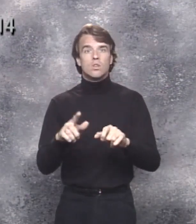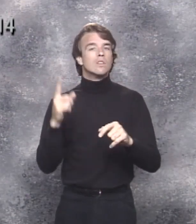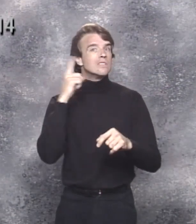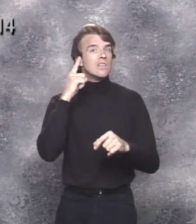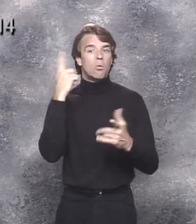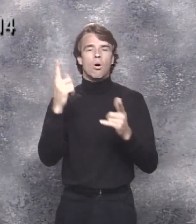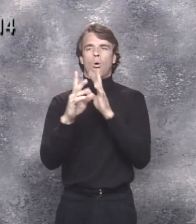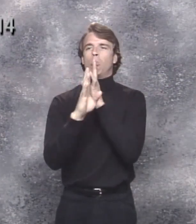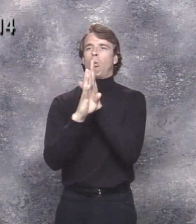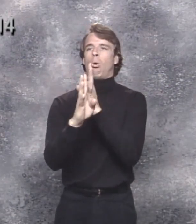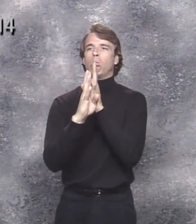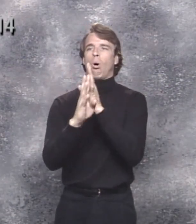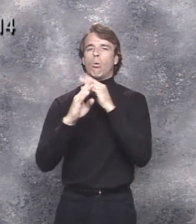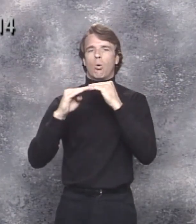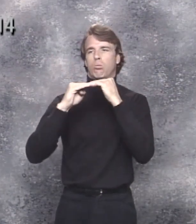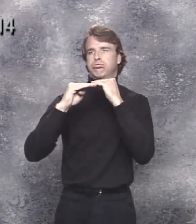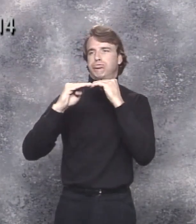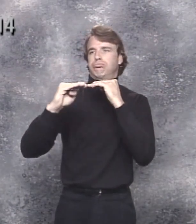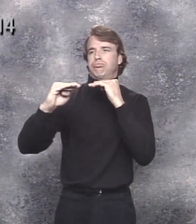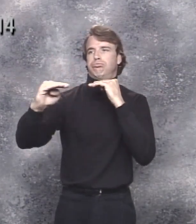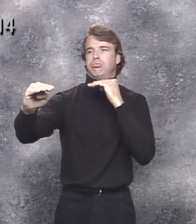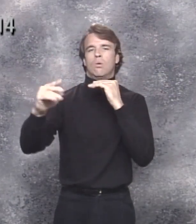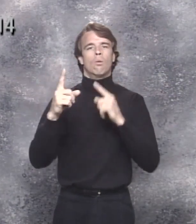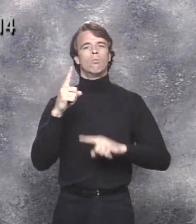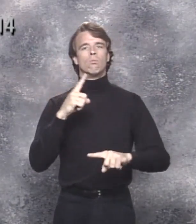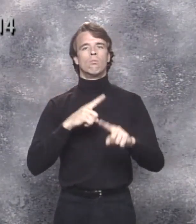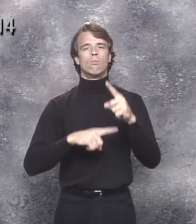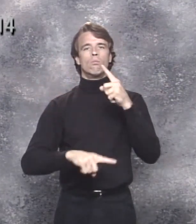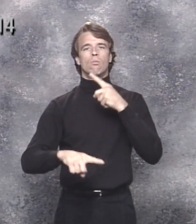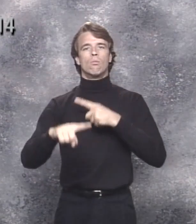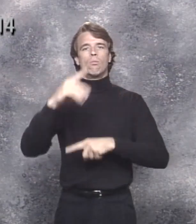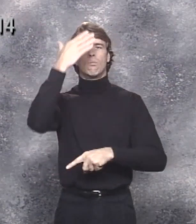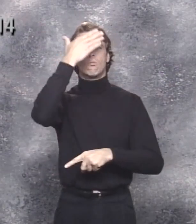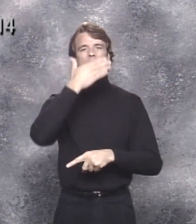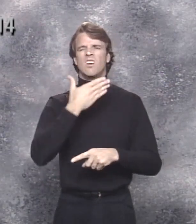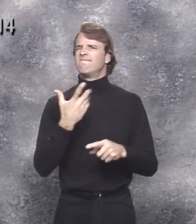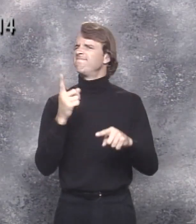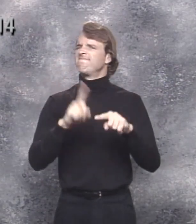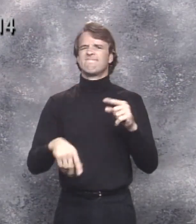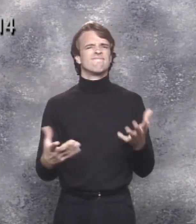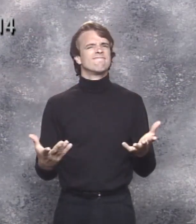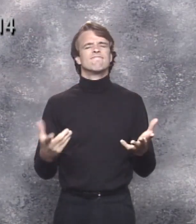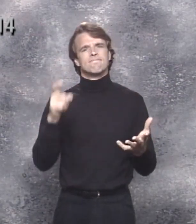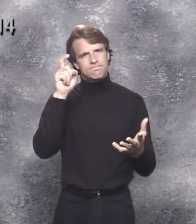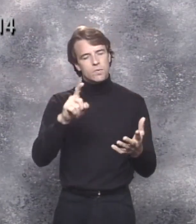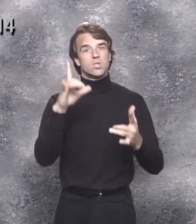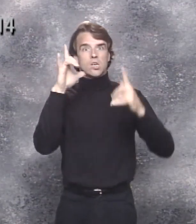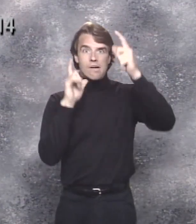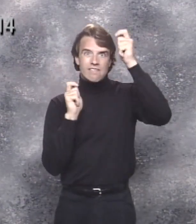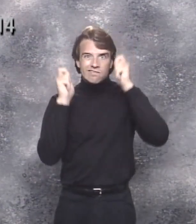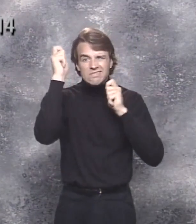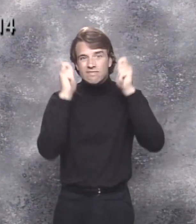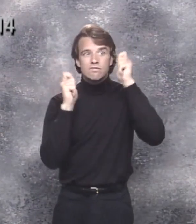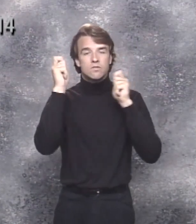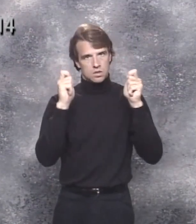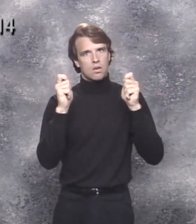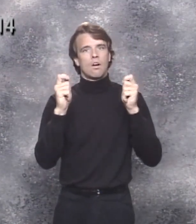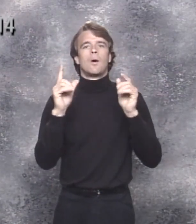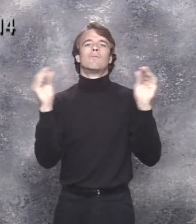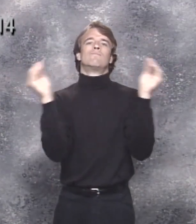a computer speaking. All monotone. You cannot sign without expression. You must